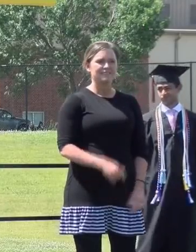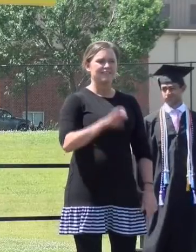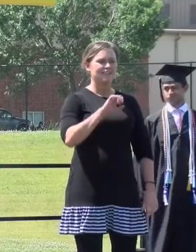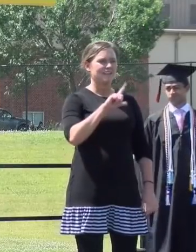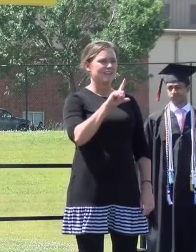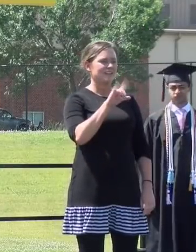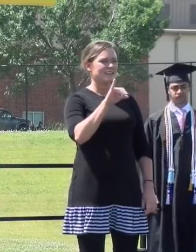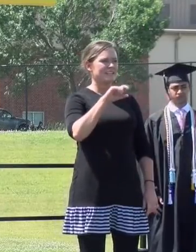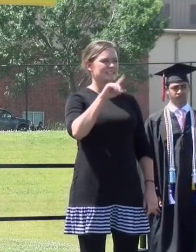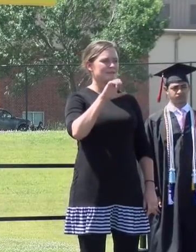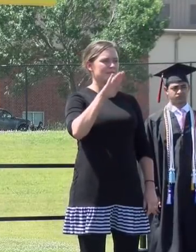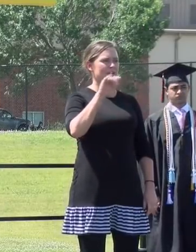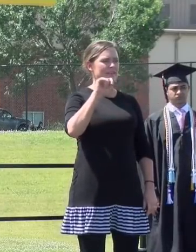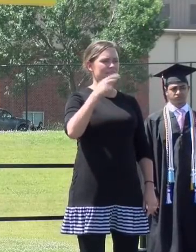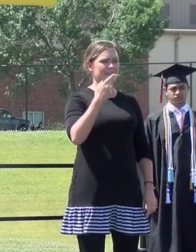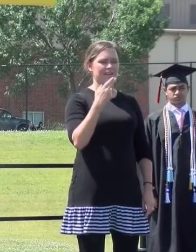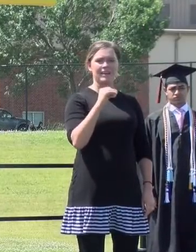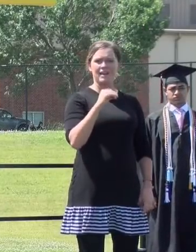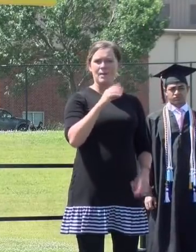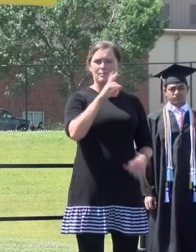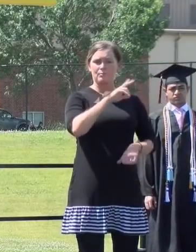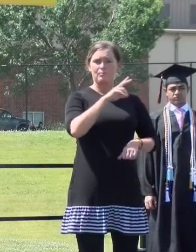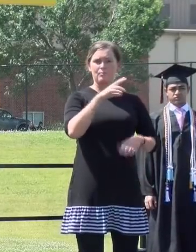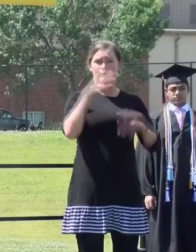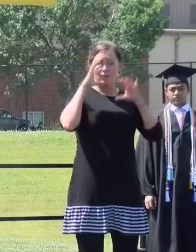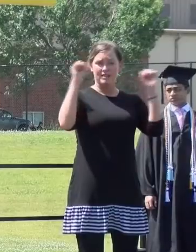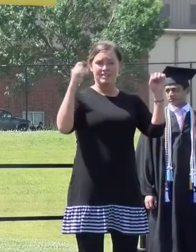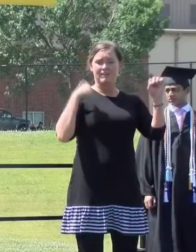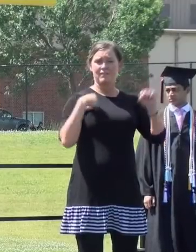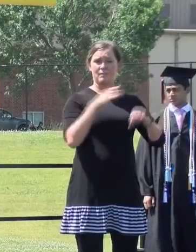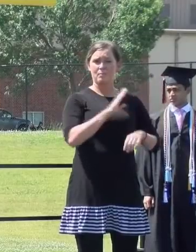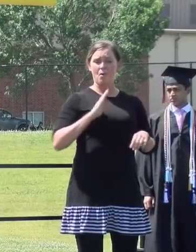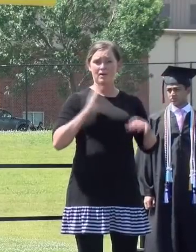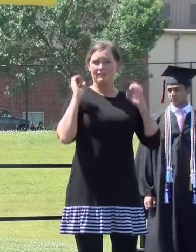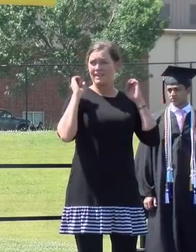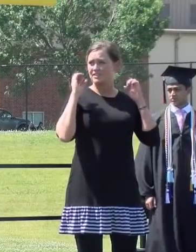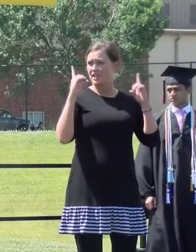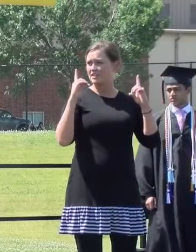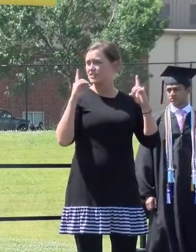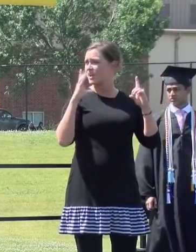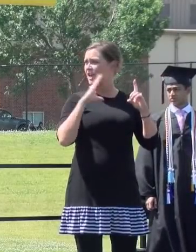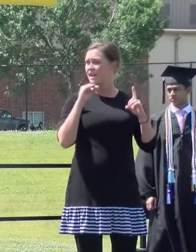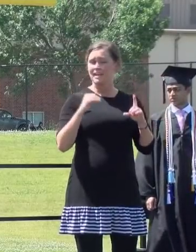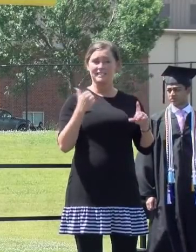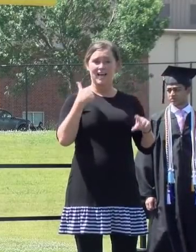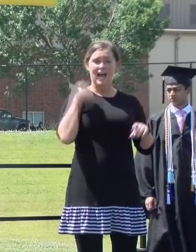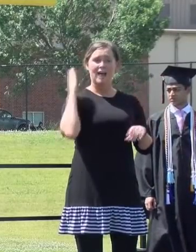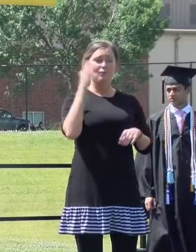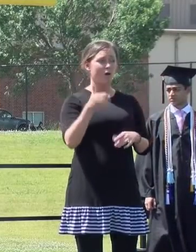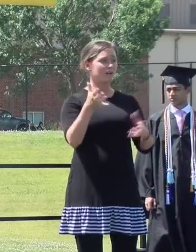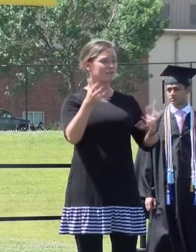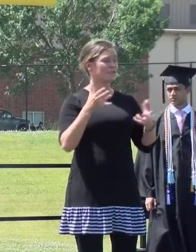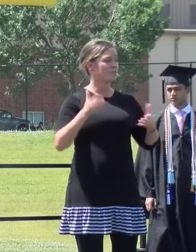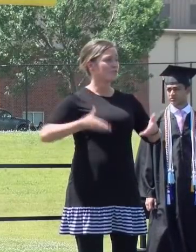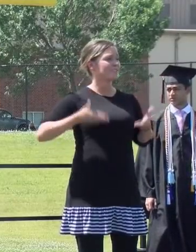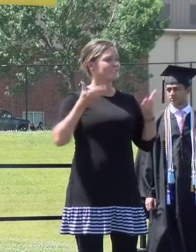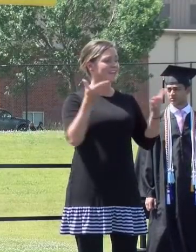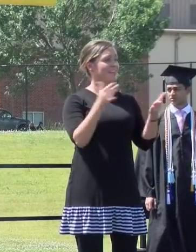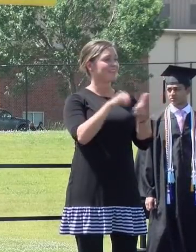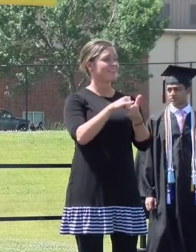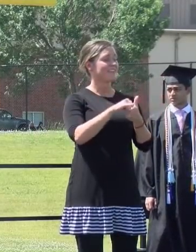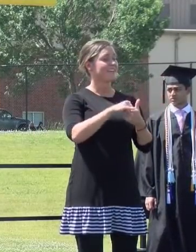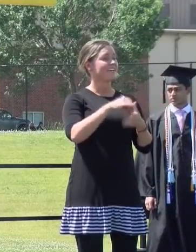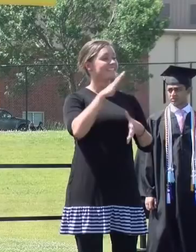Elizabeth Cox, President of the West Des Moines Board of Education, and I would like to present this